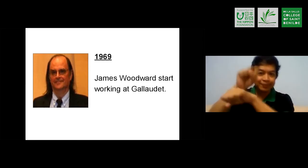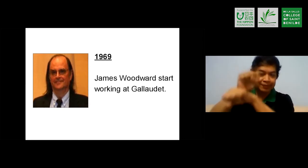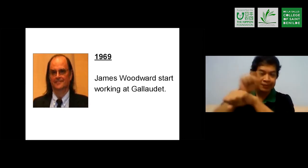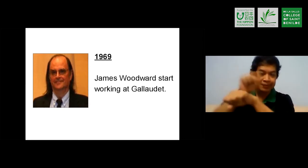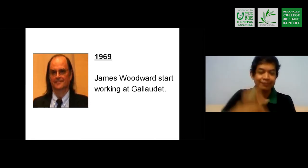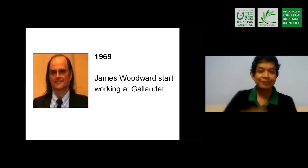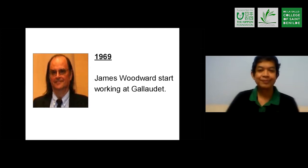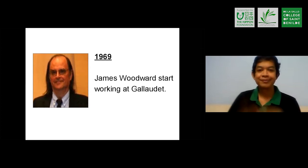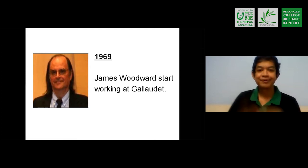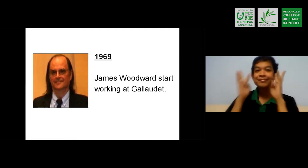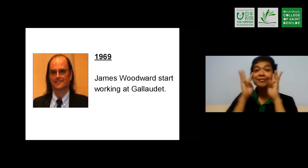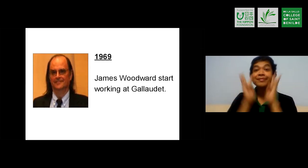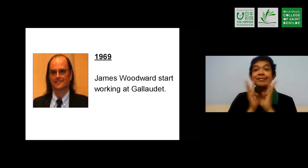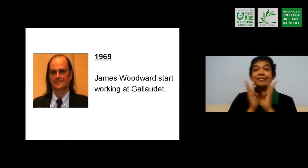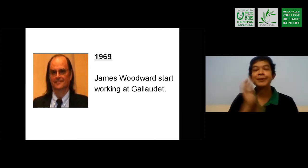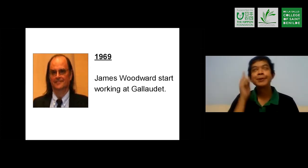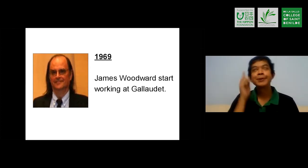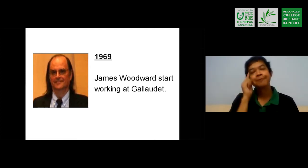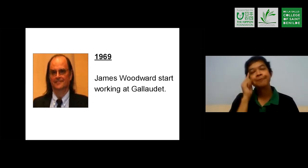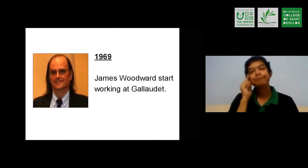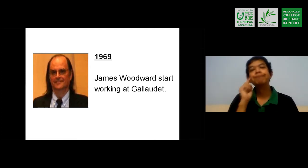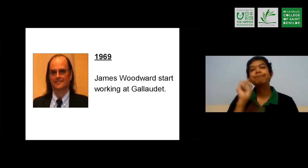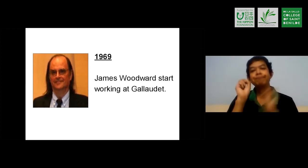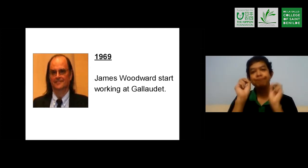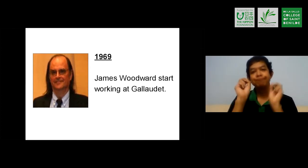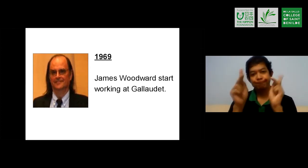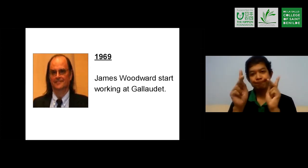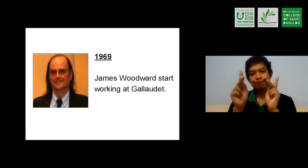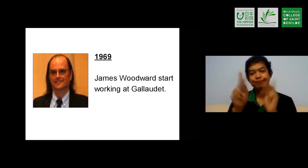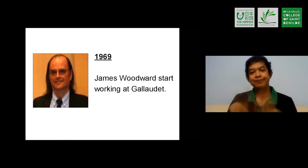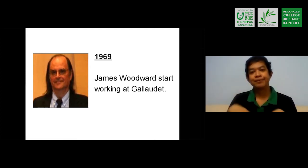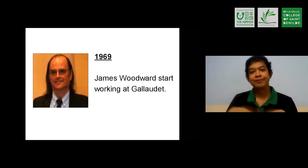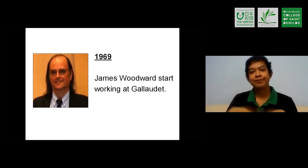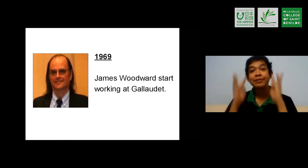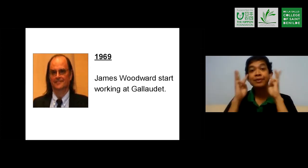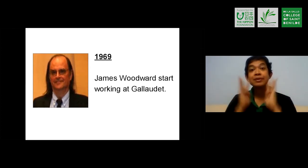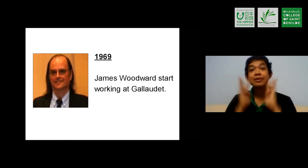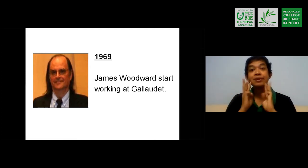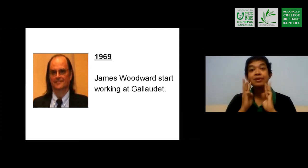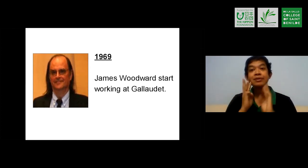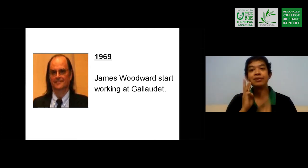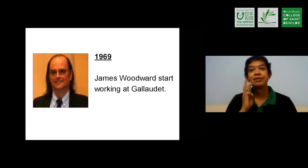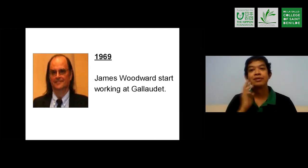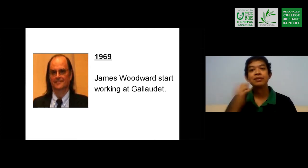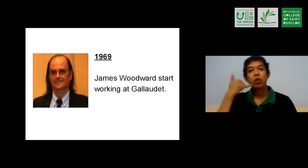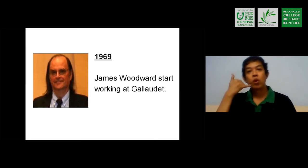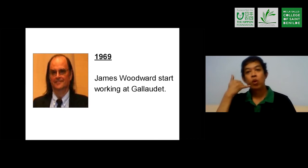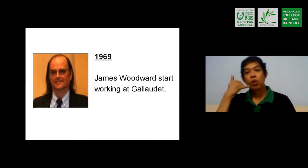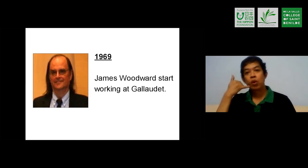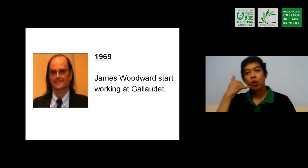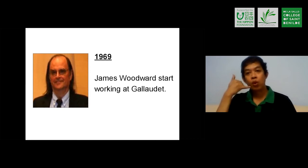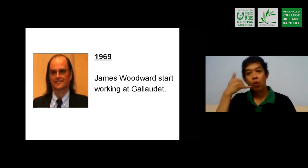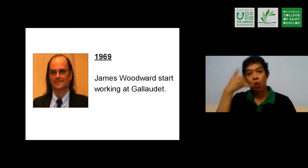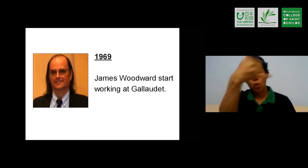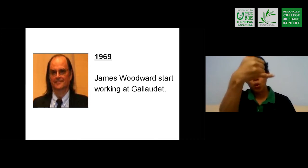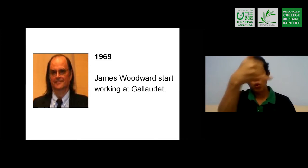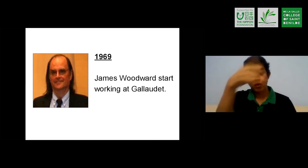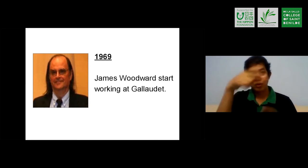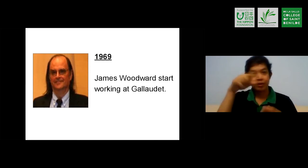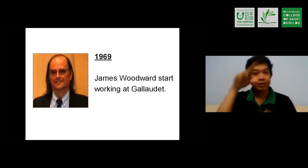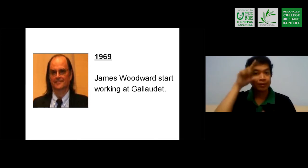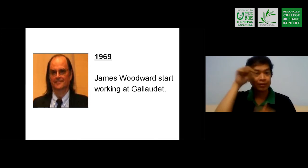work with handicapped people, so he contacted Gallaudet University. Dr.